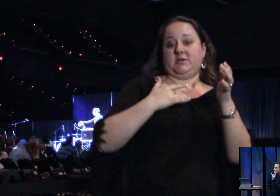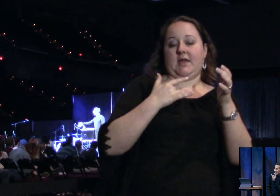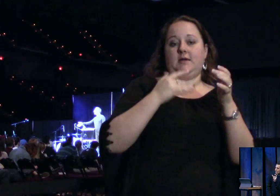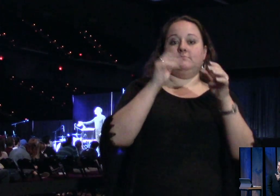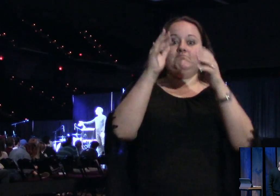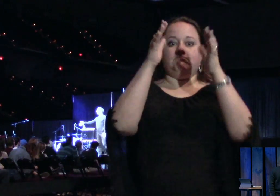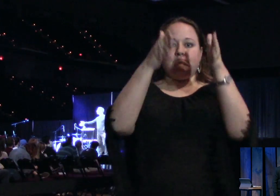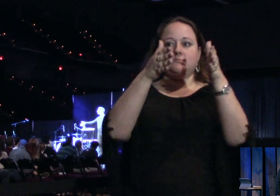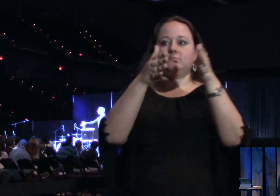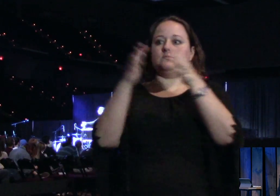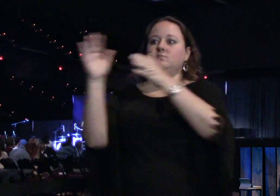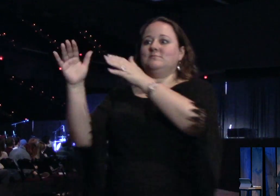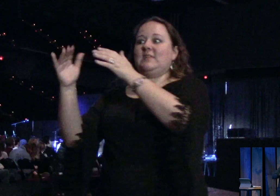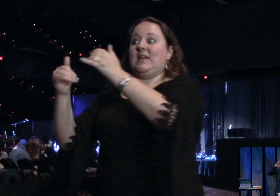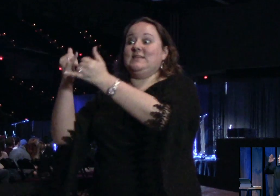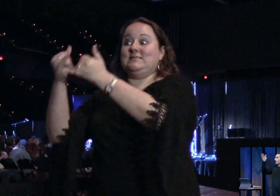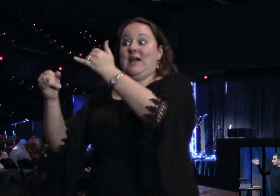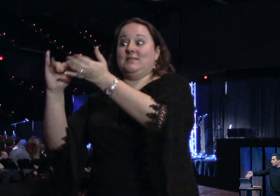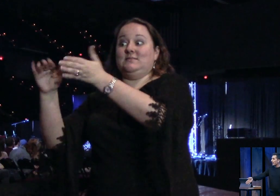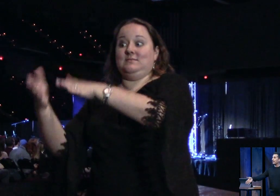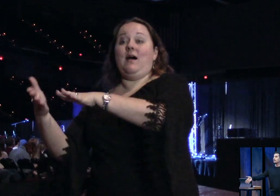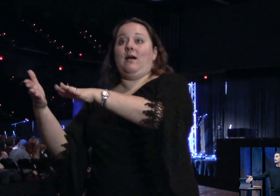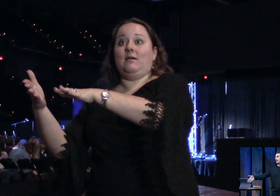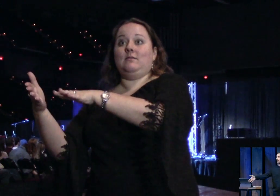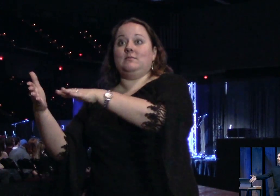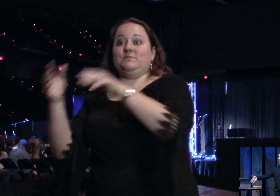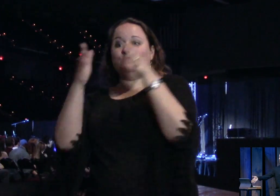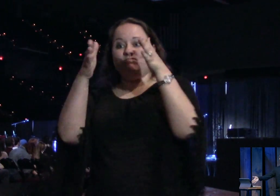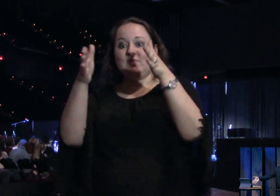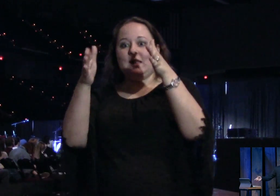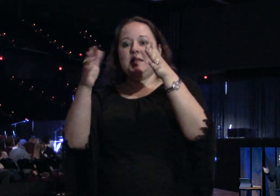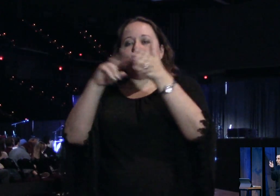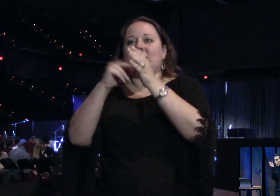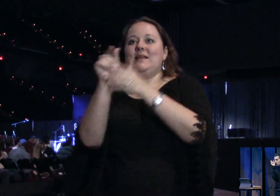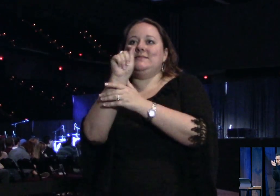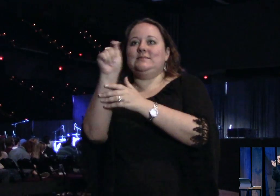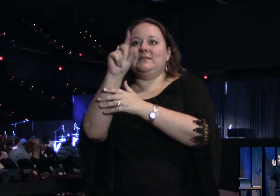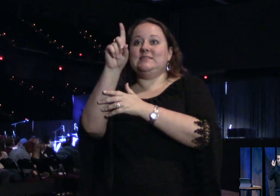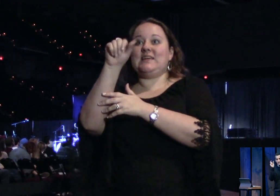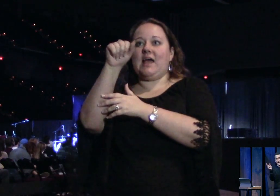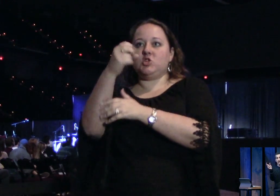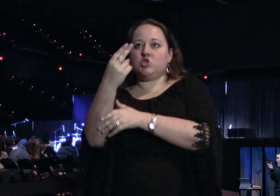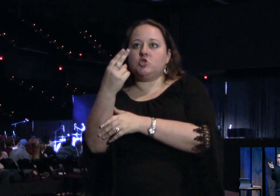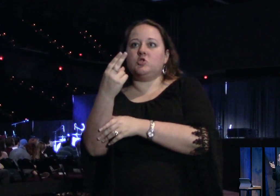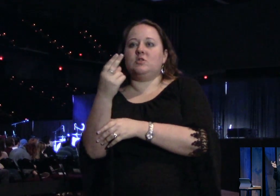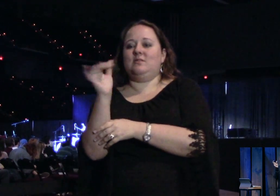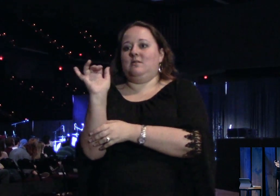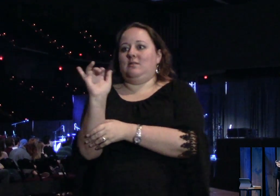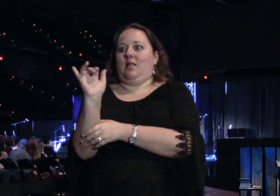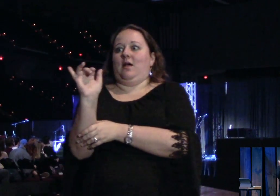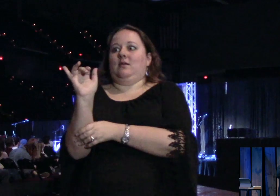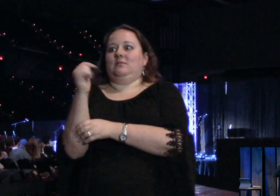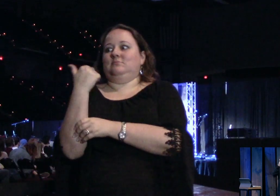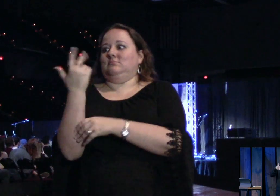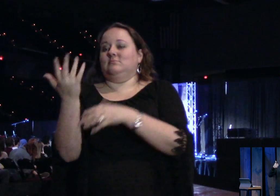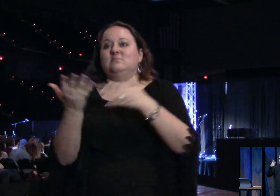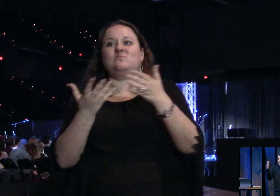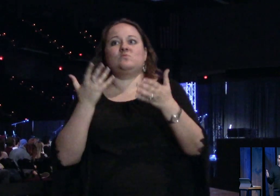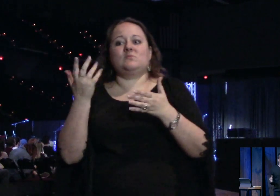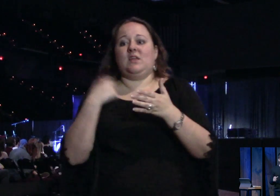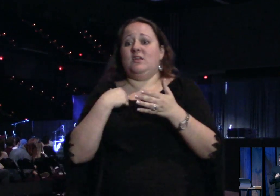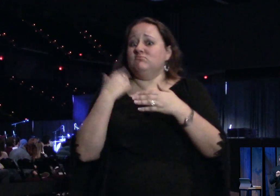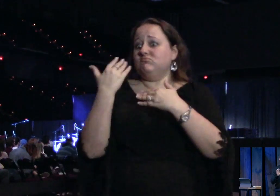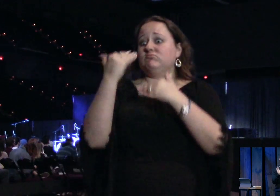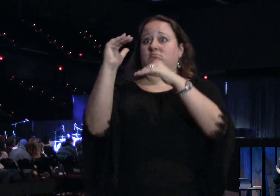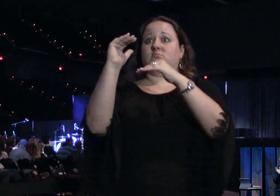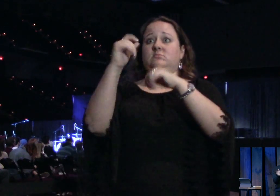one dash between your birth date and your end date. That one short dash that's 60, 70,